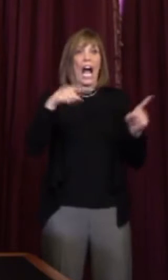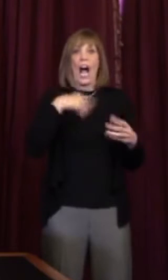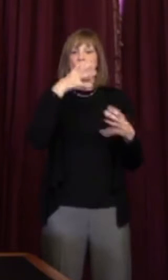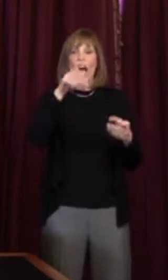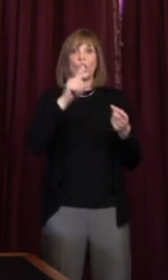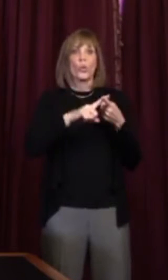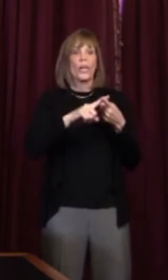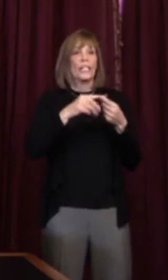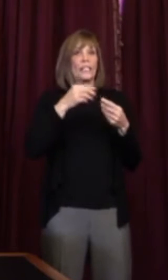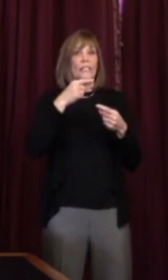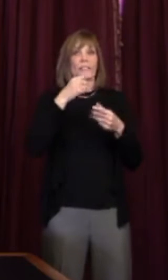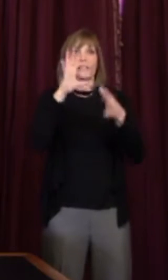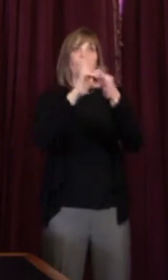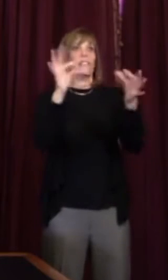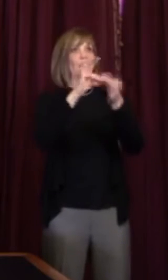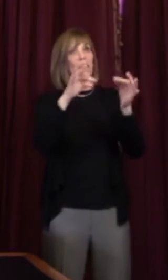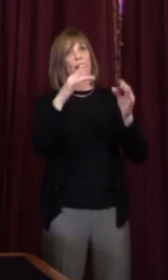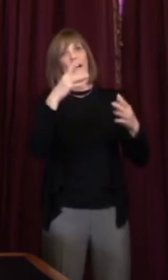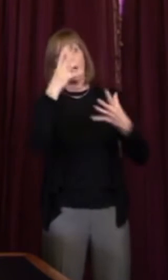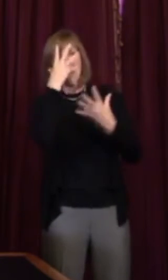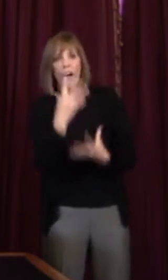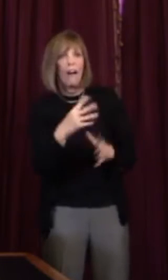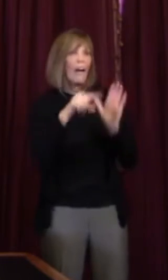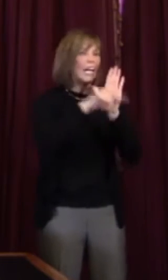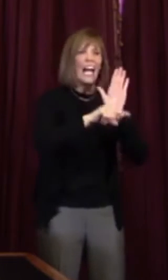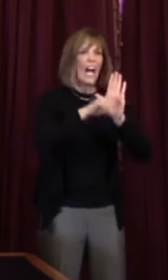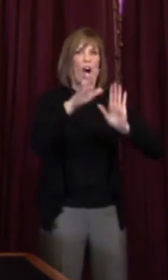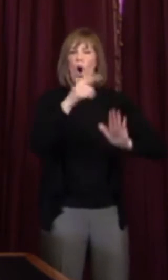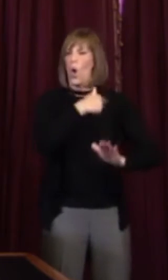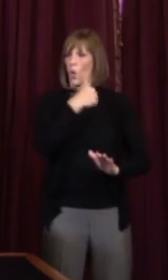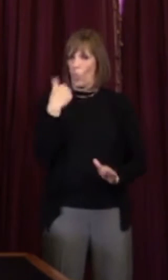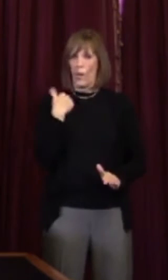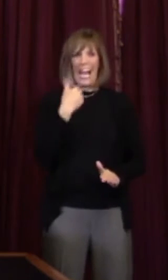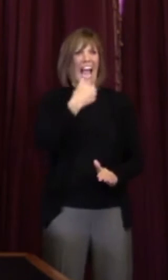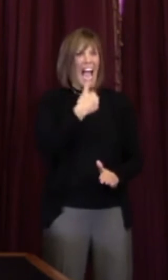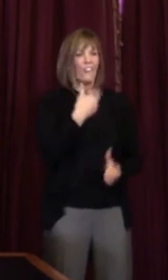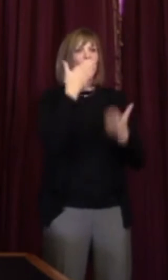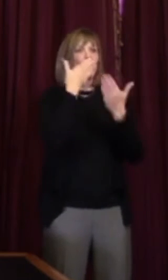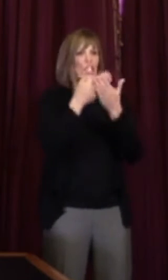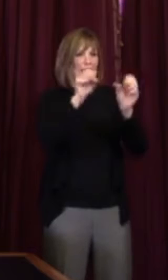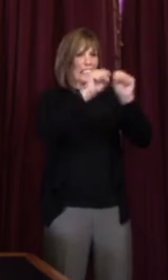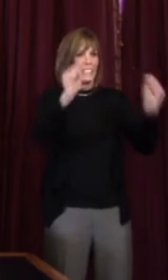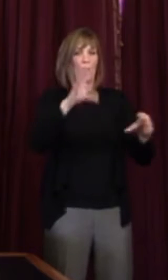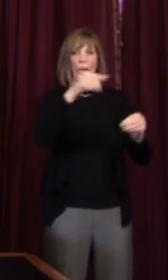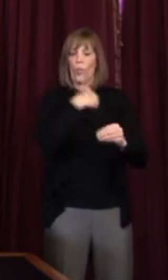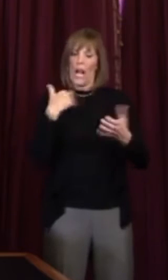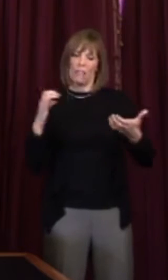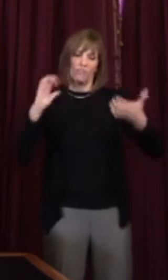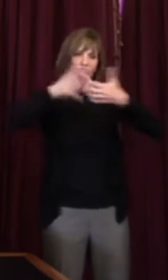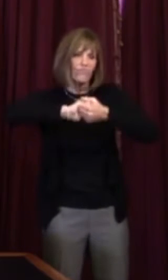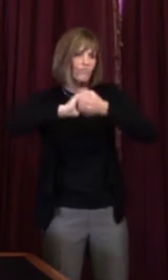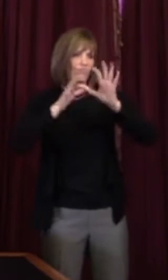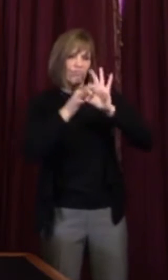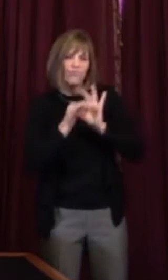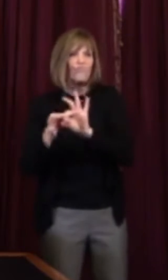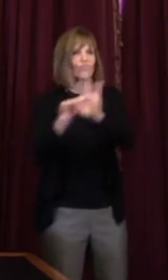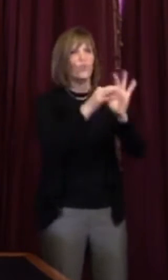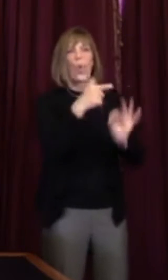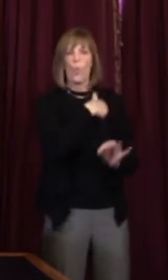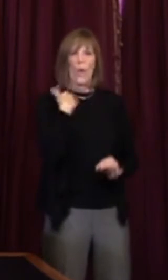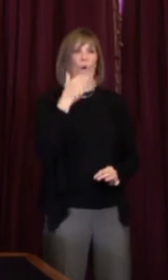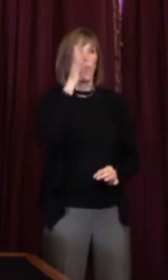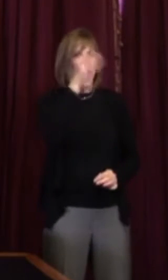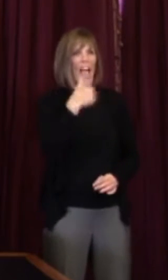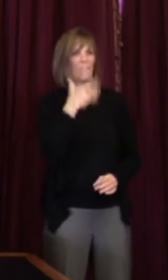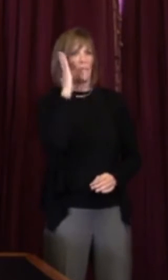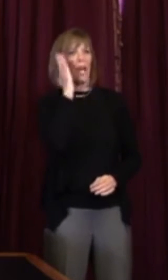gloom. Dr. Carrion and myself, the University of Iowa, systems throughout the state are collaborating like never before. We're going to have beds. We're